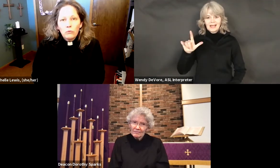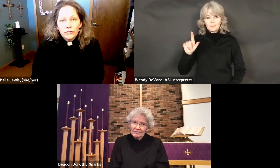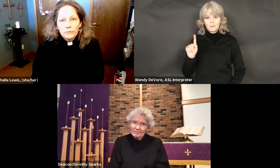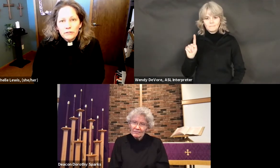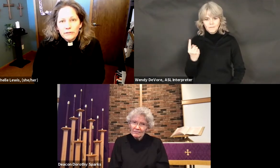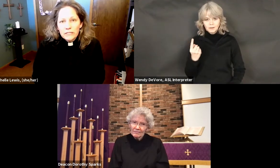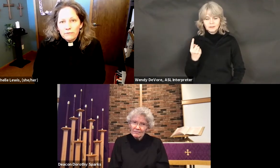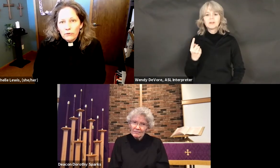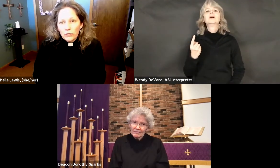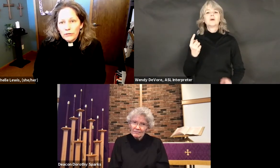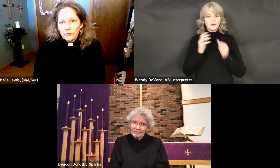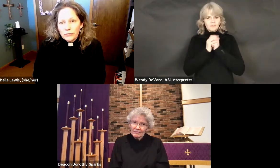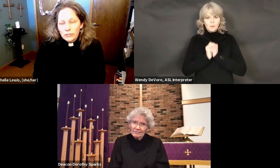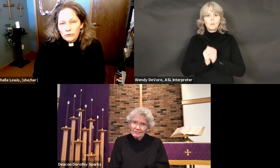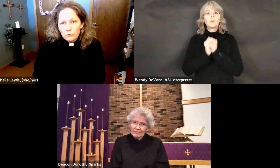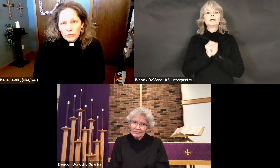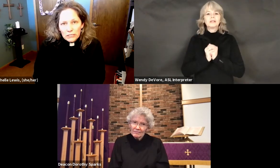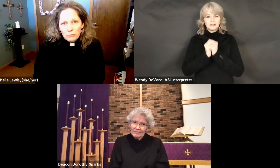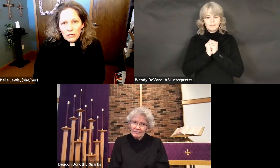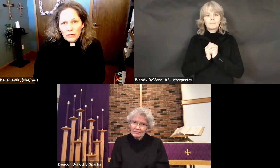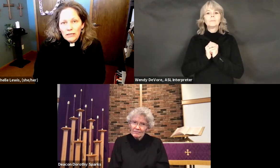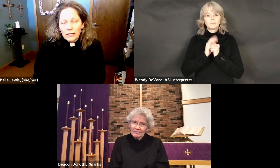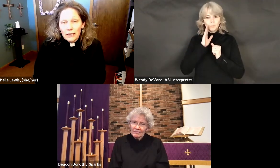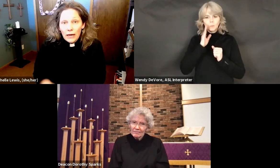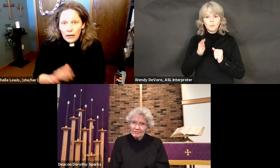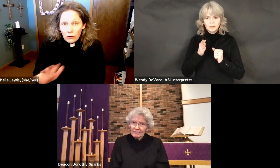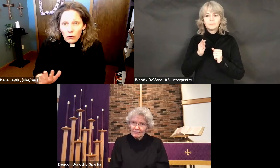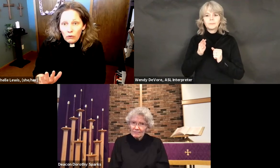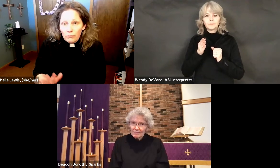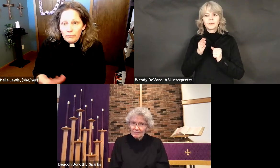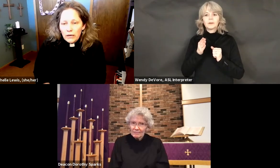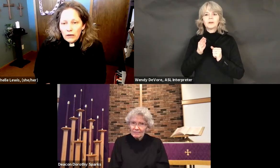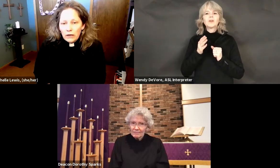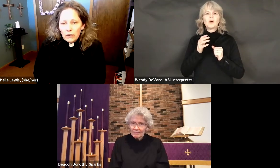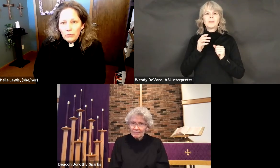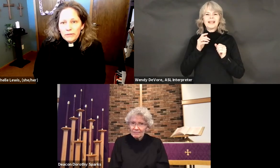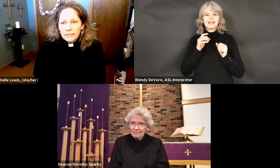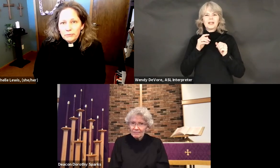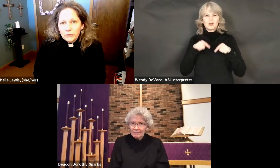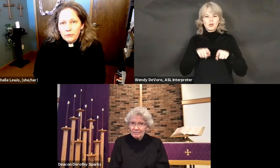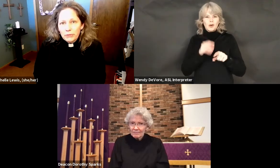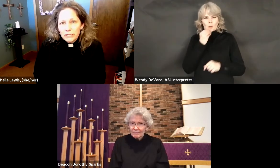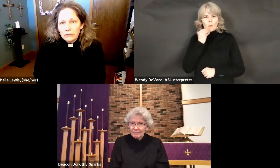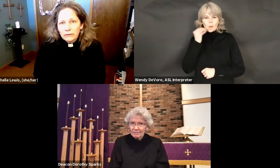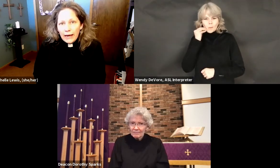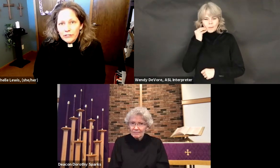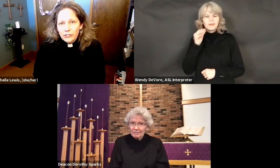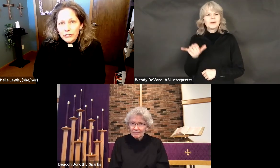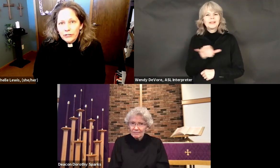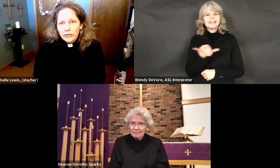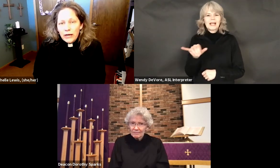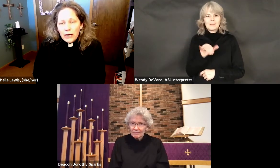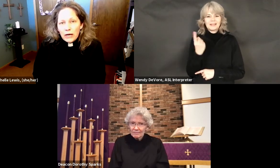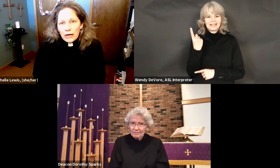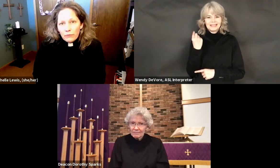a worship service for you to participate in at home. It will be similar to what we did last